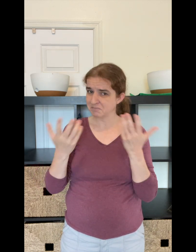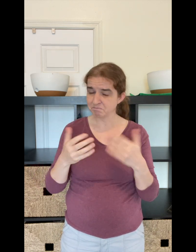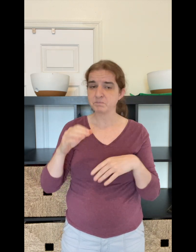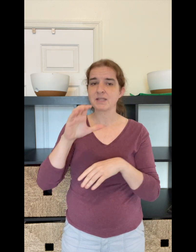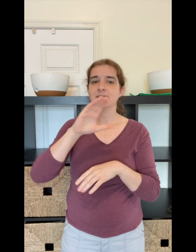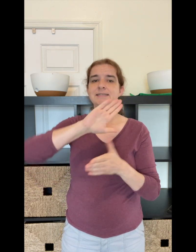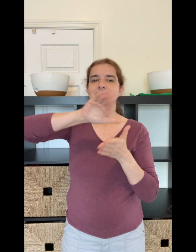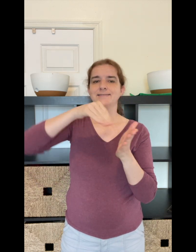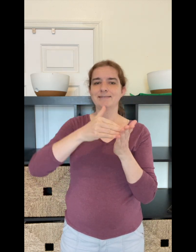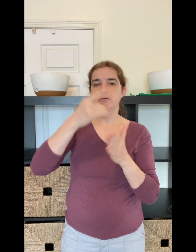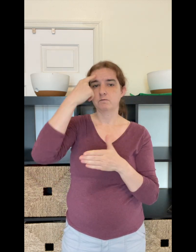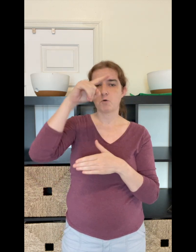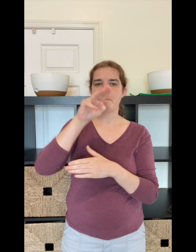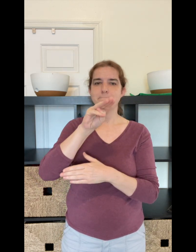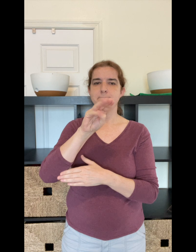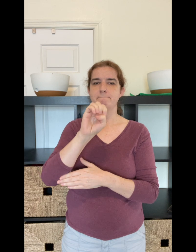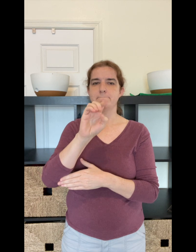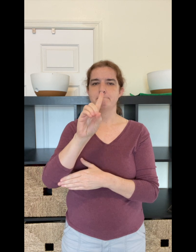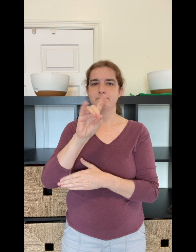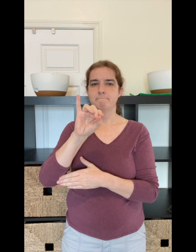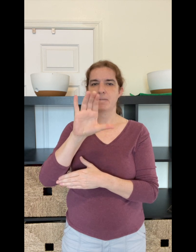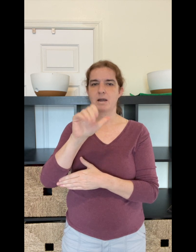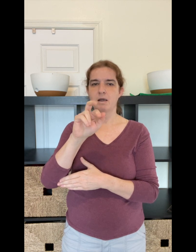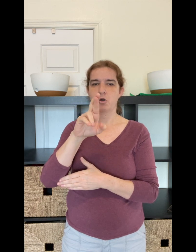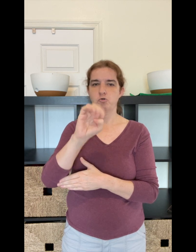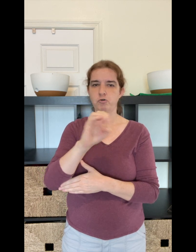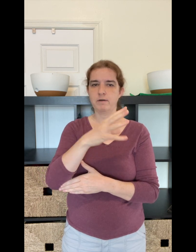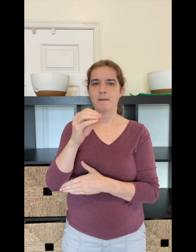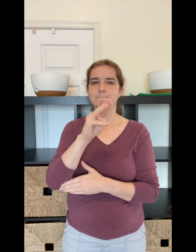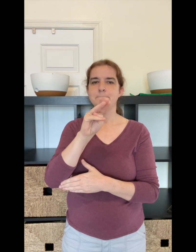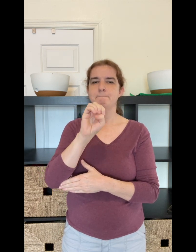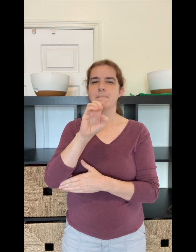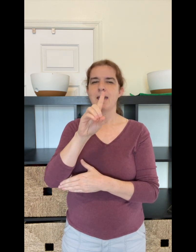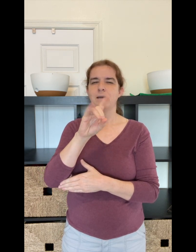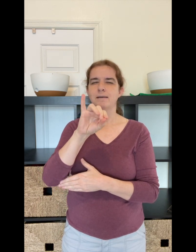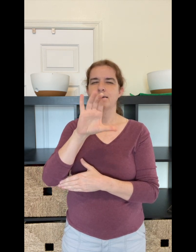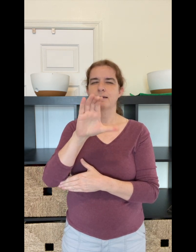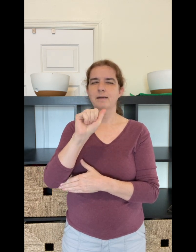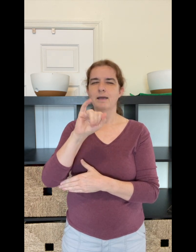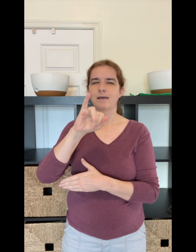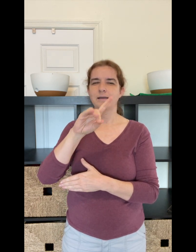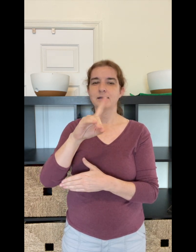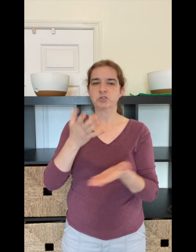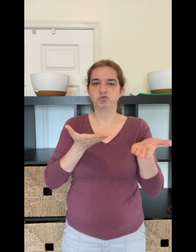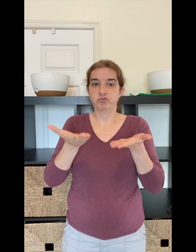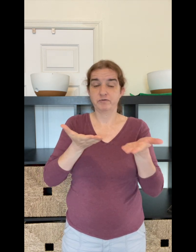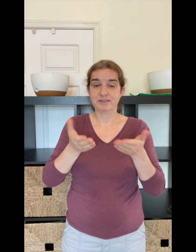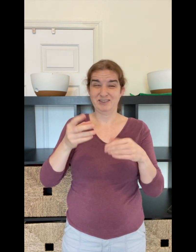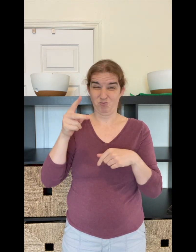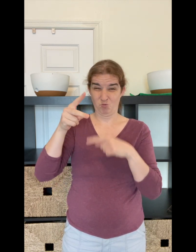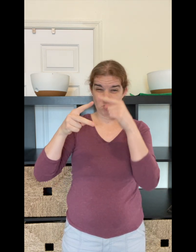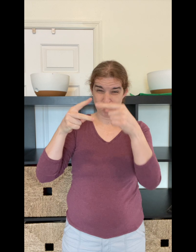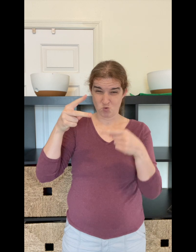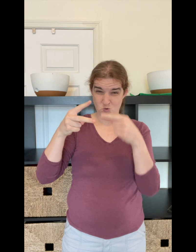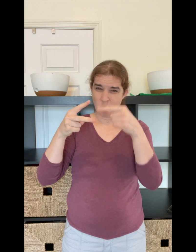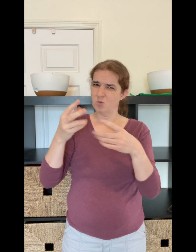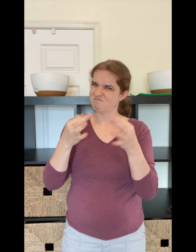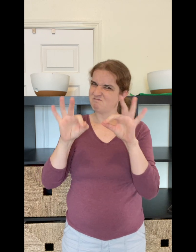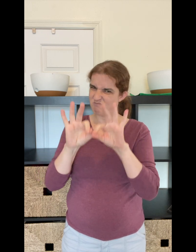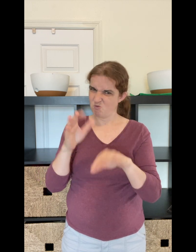together. Next one is CMS. What's that? That's the Center for Medicare and Medicaid Services. Those